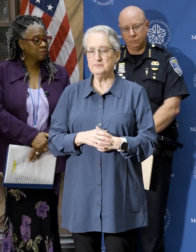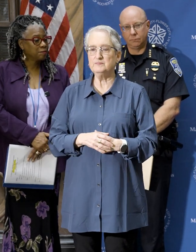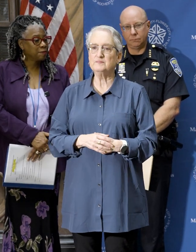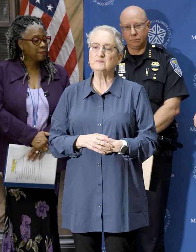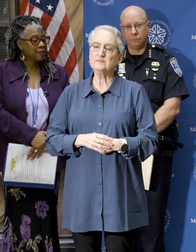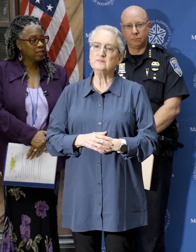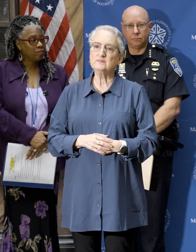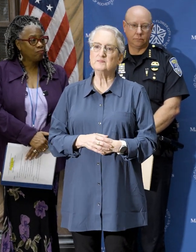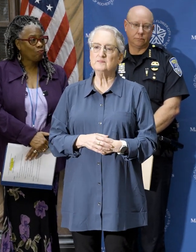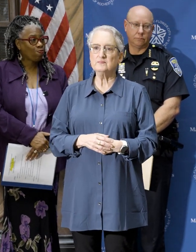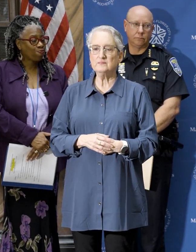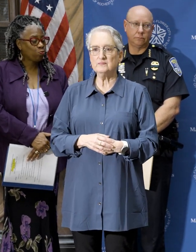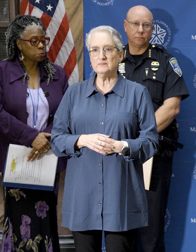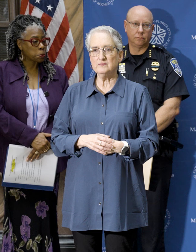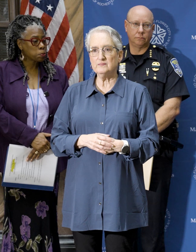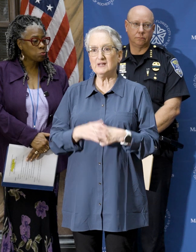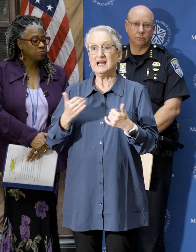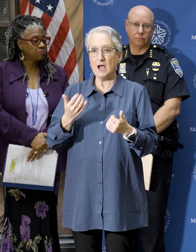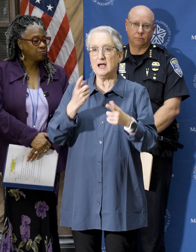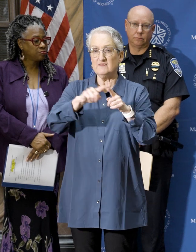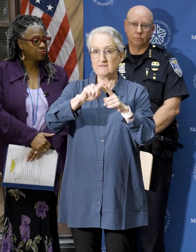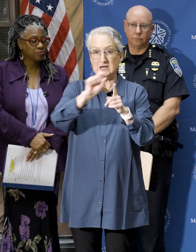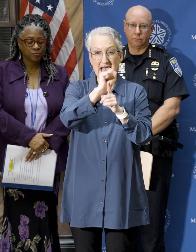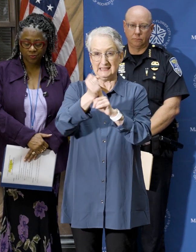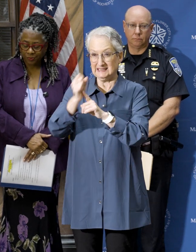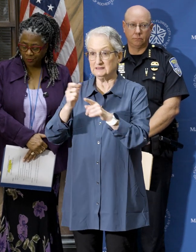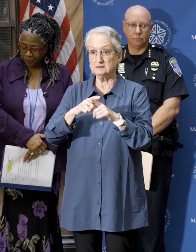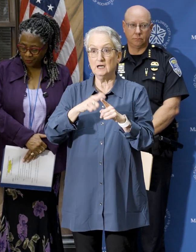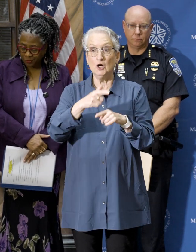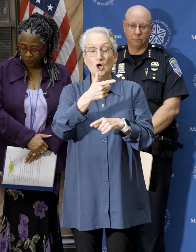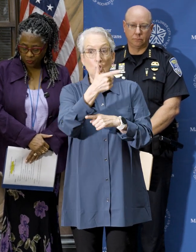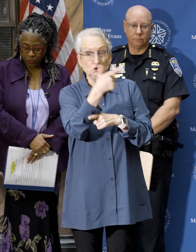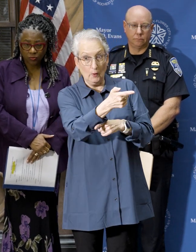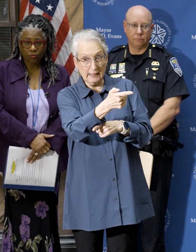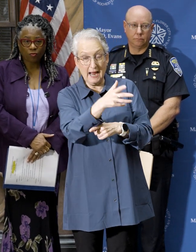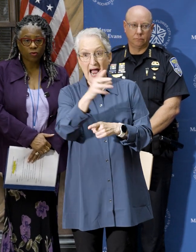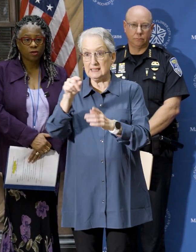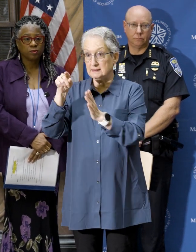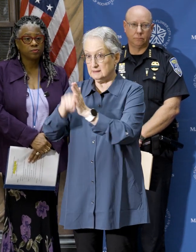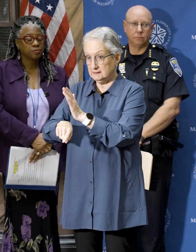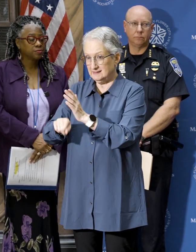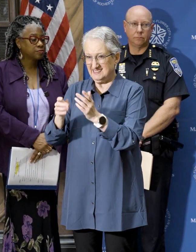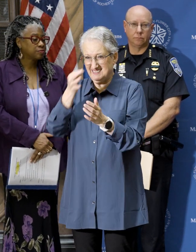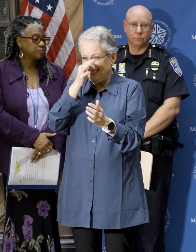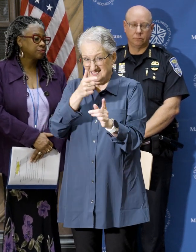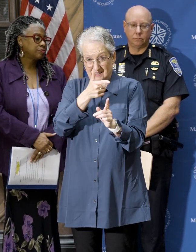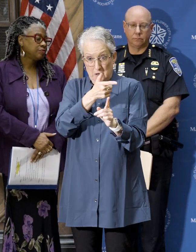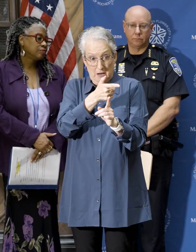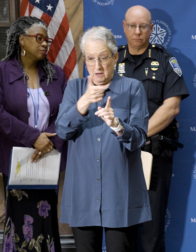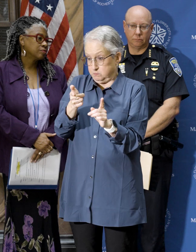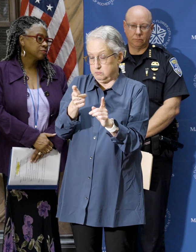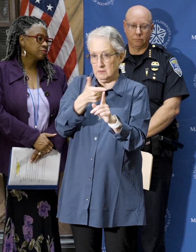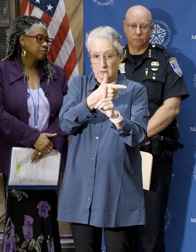In many cases, the differences between a shooting and a homicide can be a matter of minutes or a matter of inches. And